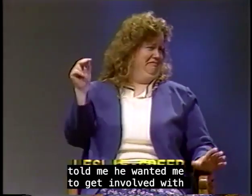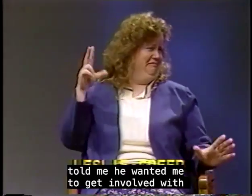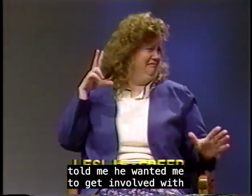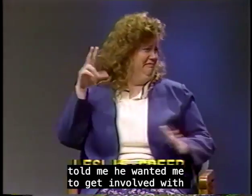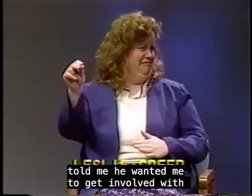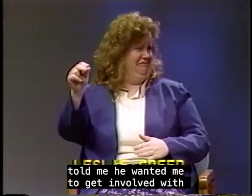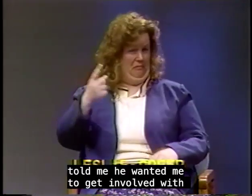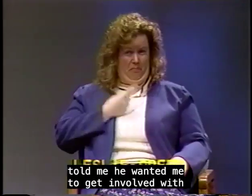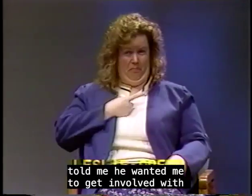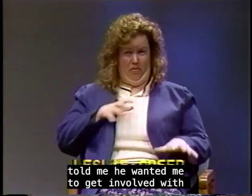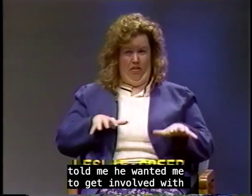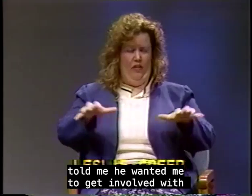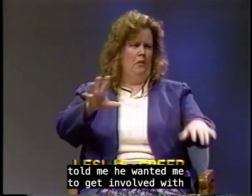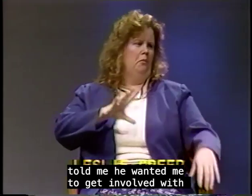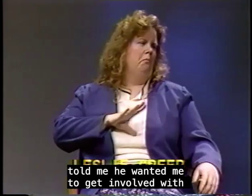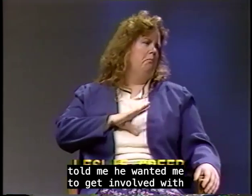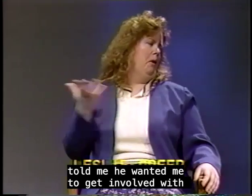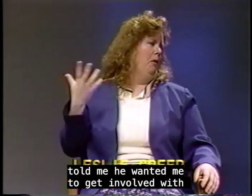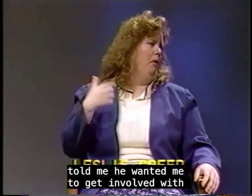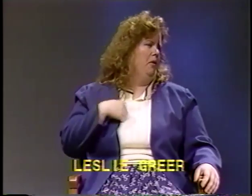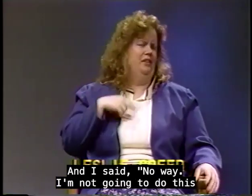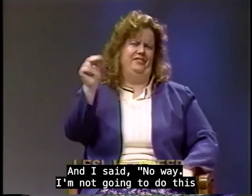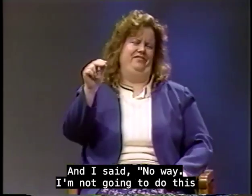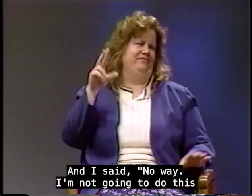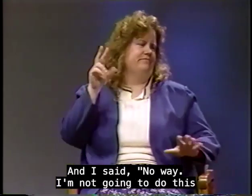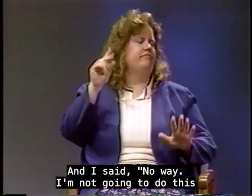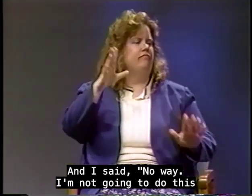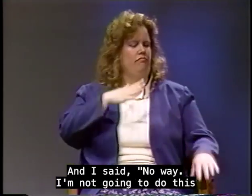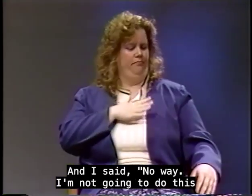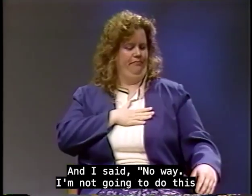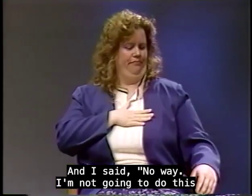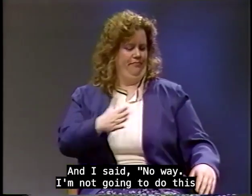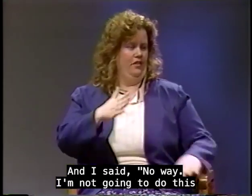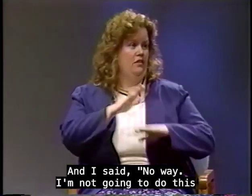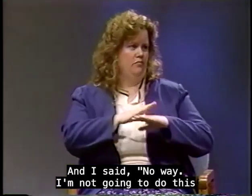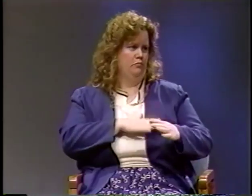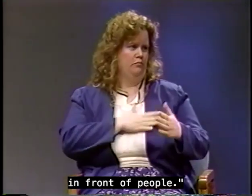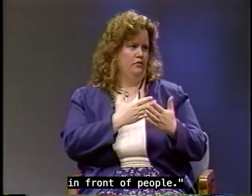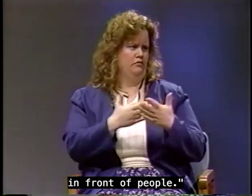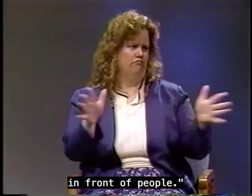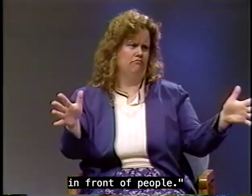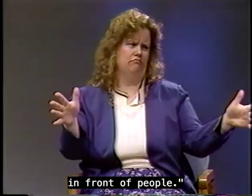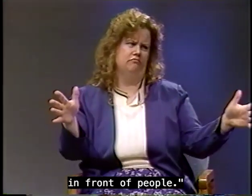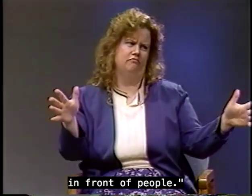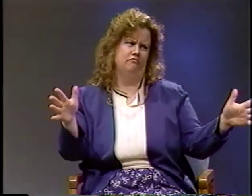told me he wanted me to get involved with this, and I said, no way, I'm not going to do this in front of people.